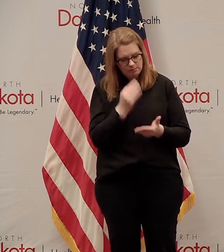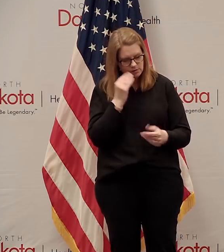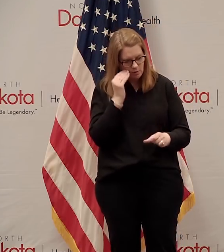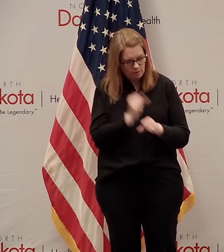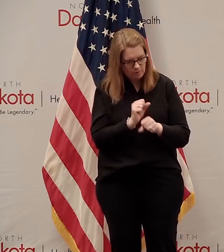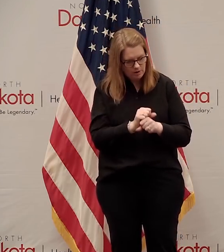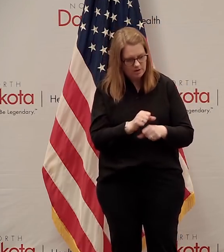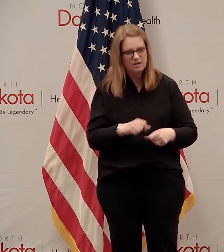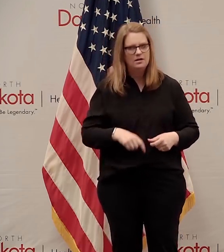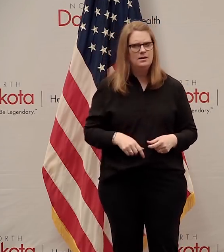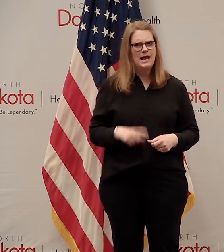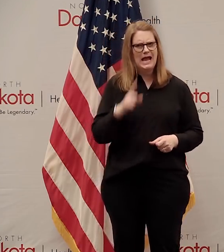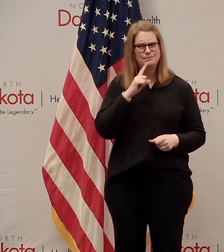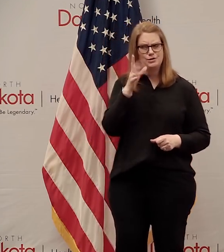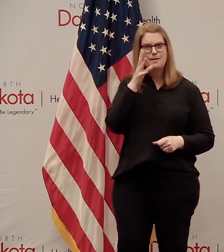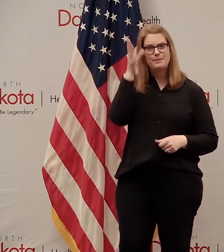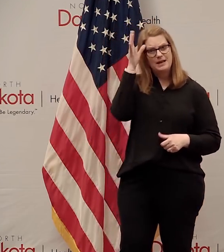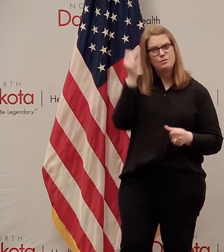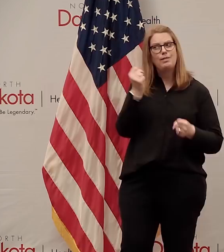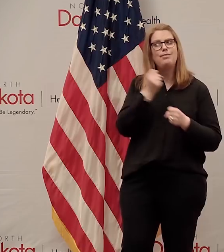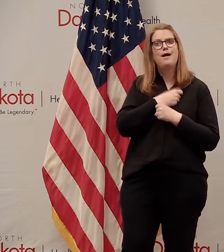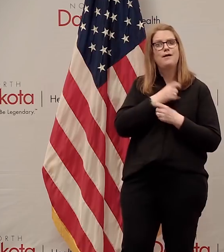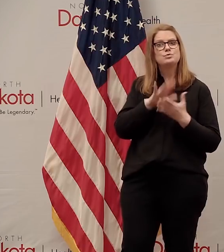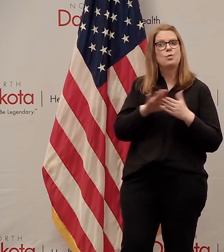that I'm sure would love to have school back in session.